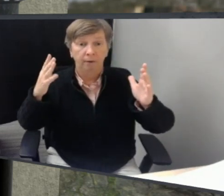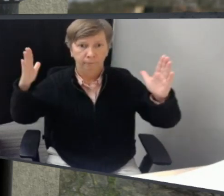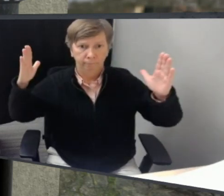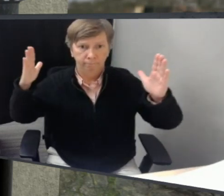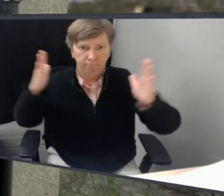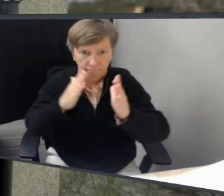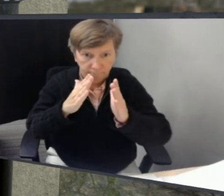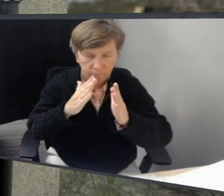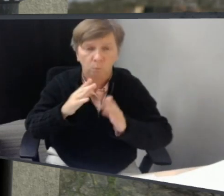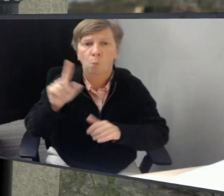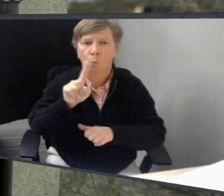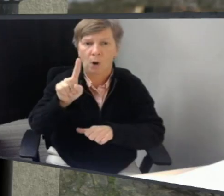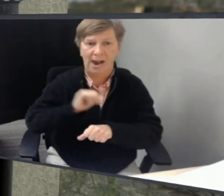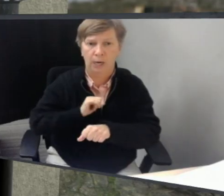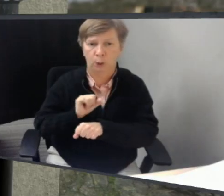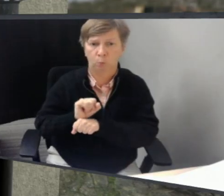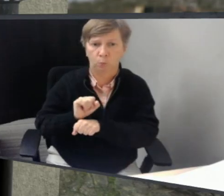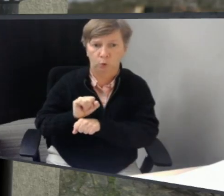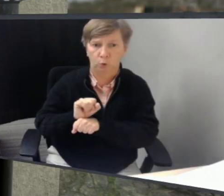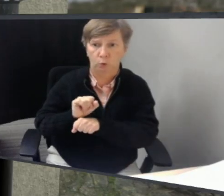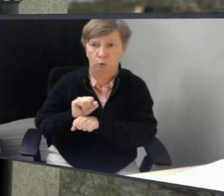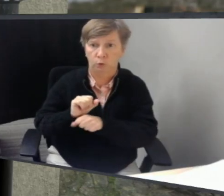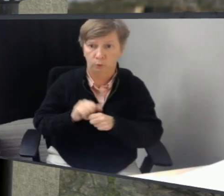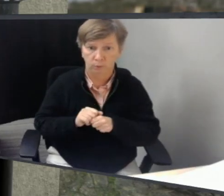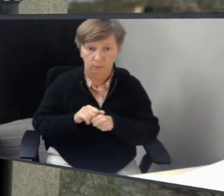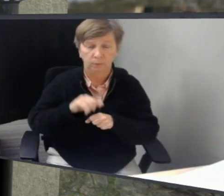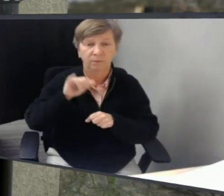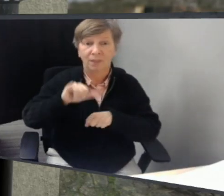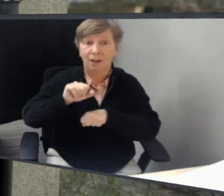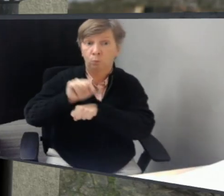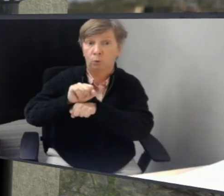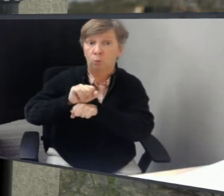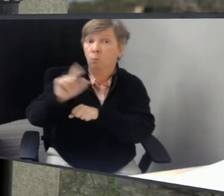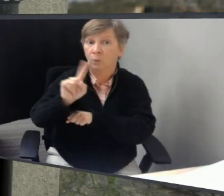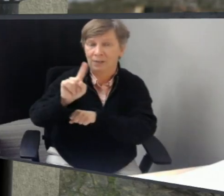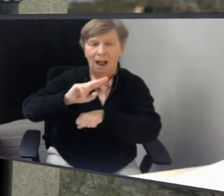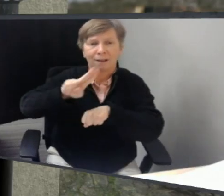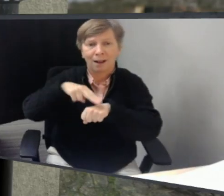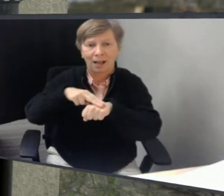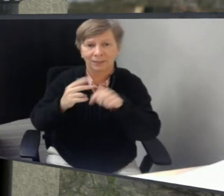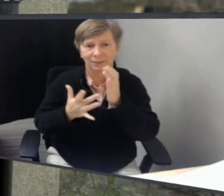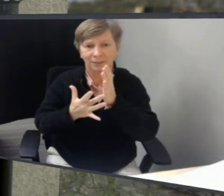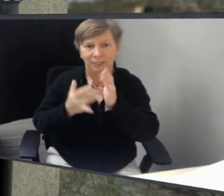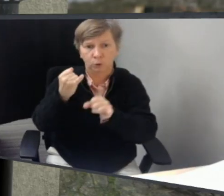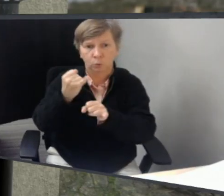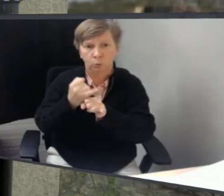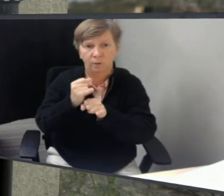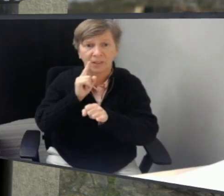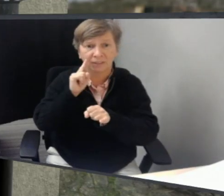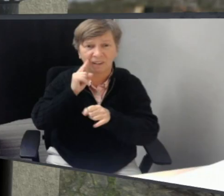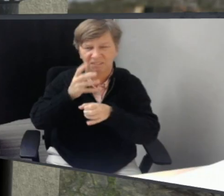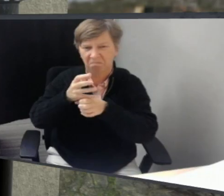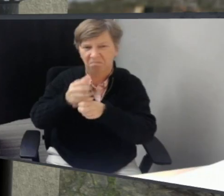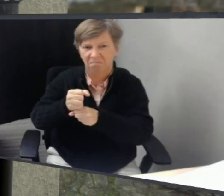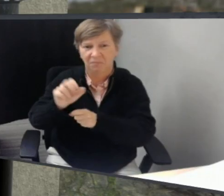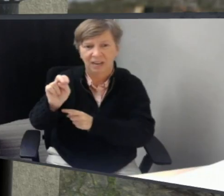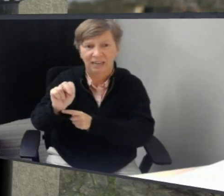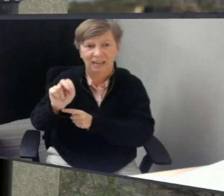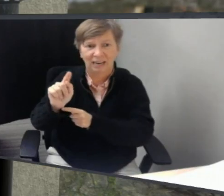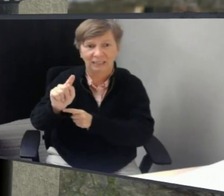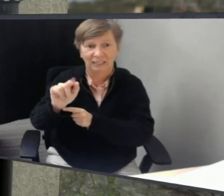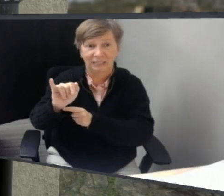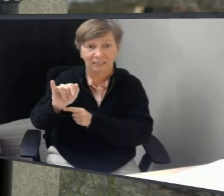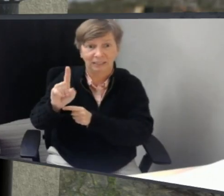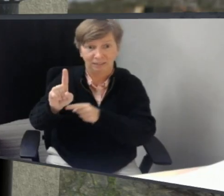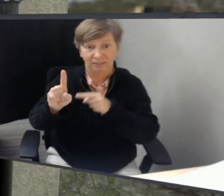to give another snapshot, which is, again, to narrow down to exactly where I work. So I work at the